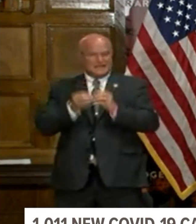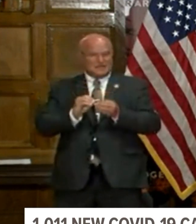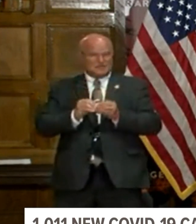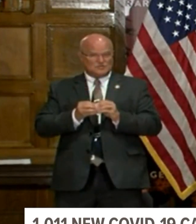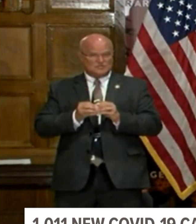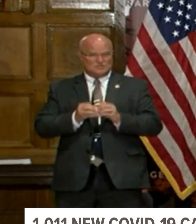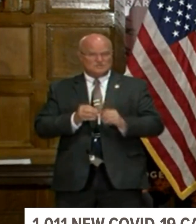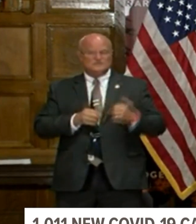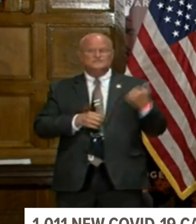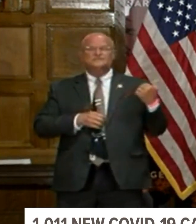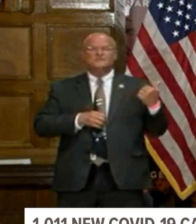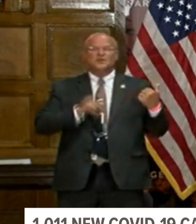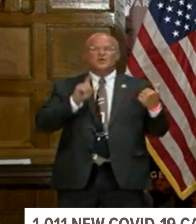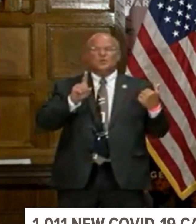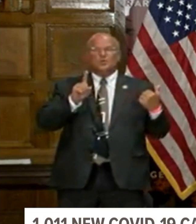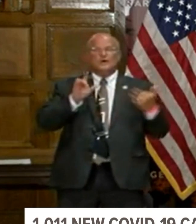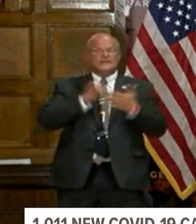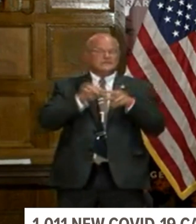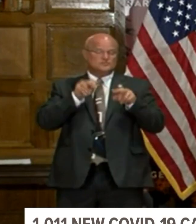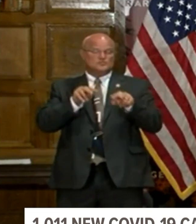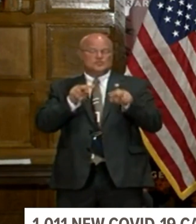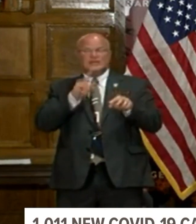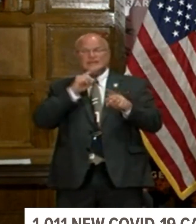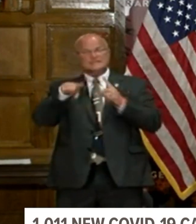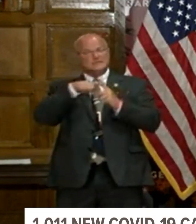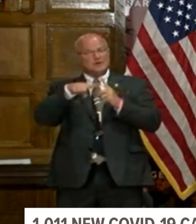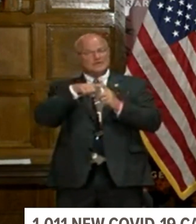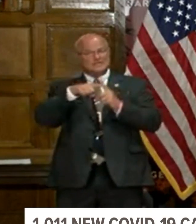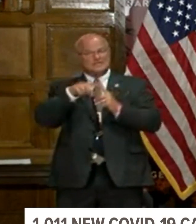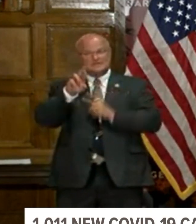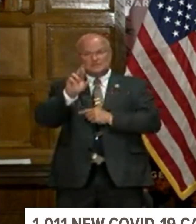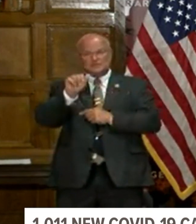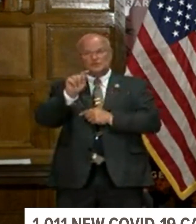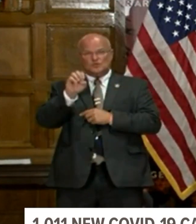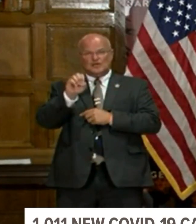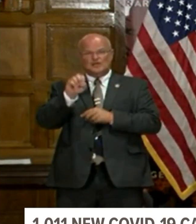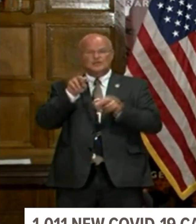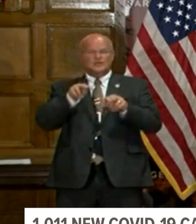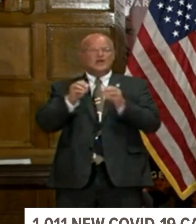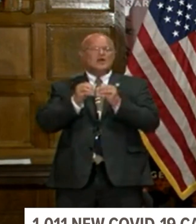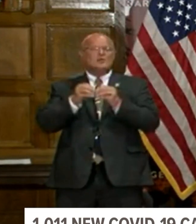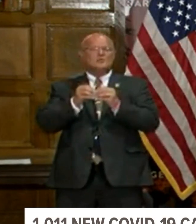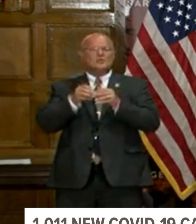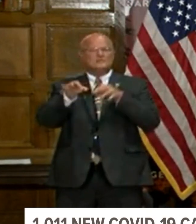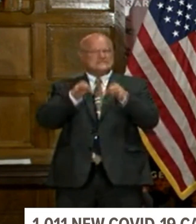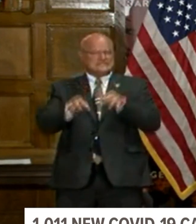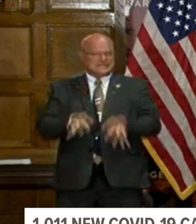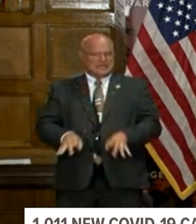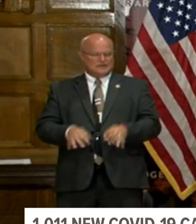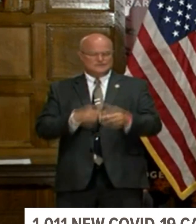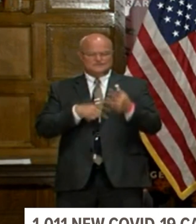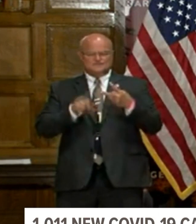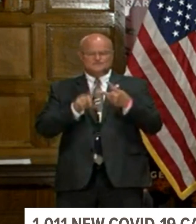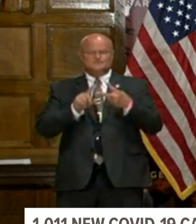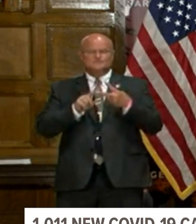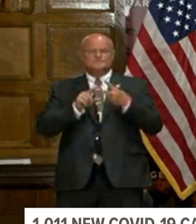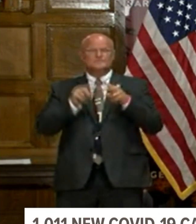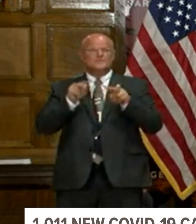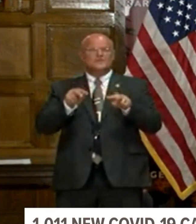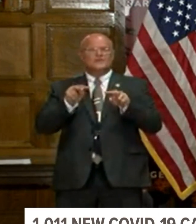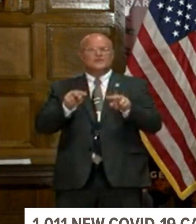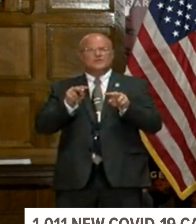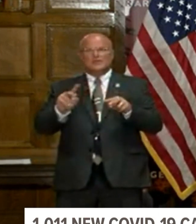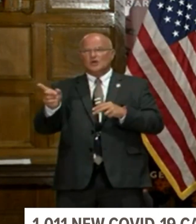numbers? Well, one of them that you will look at is a positivity rate. You'll look at that in more detail. Secondly, you'll look